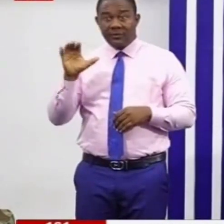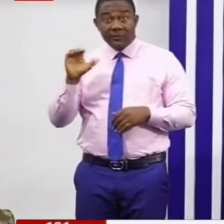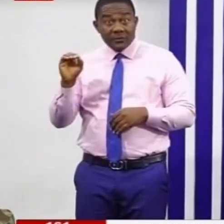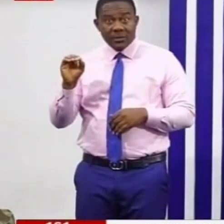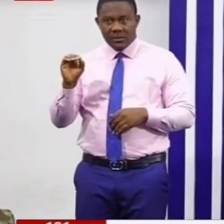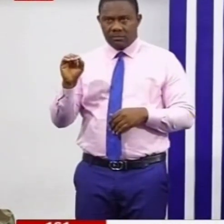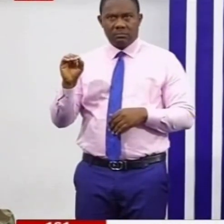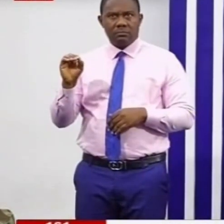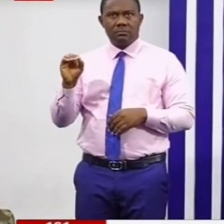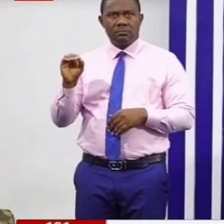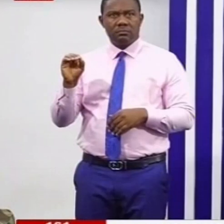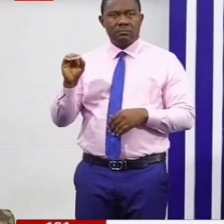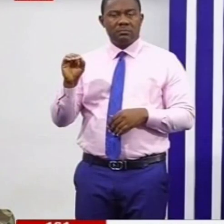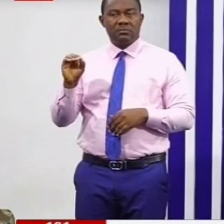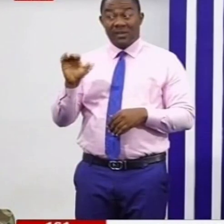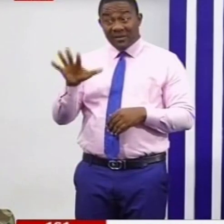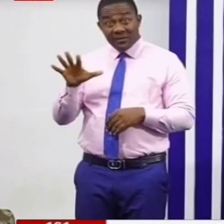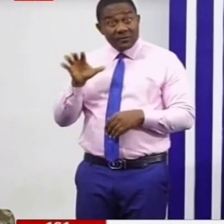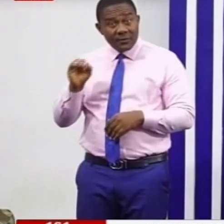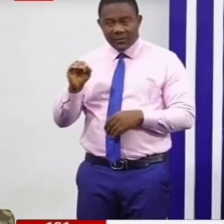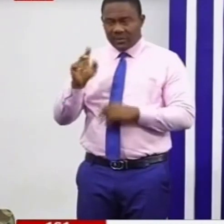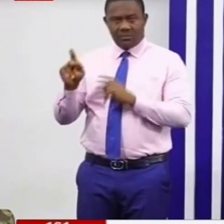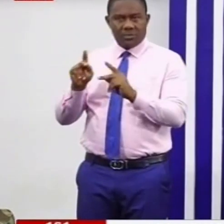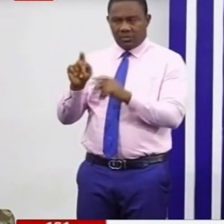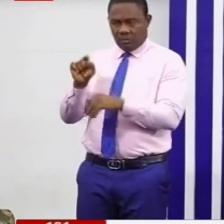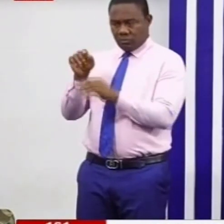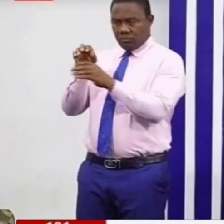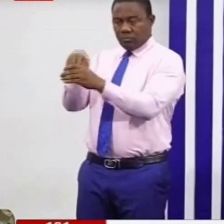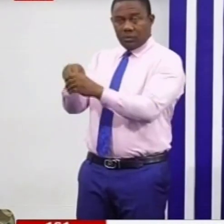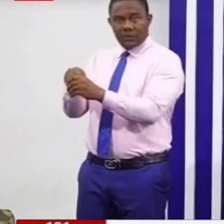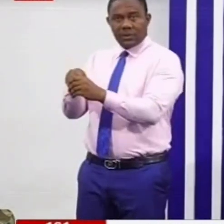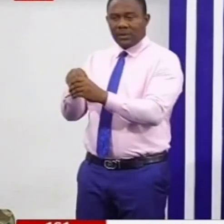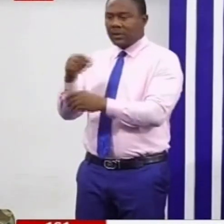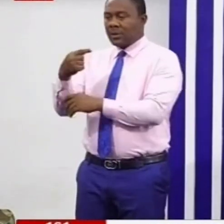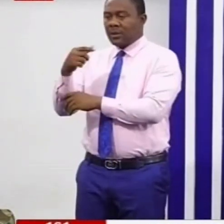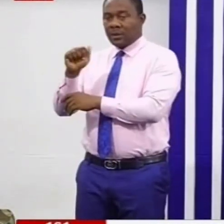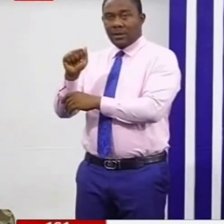50 cases on admission at Ghana East.